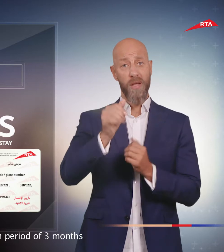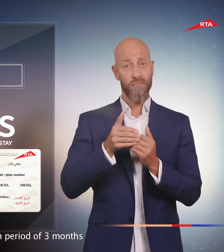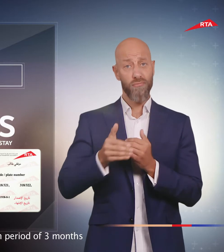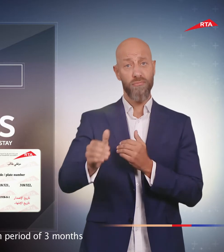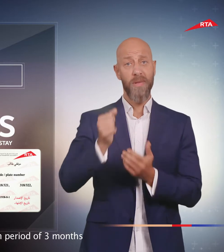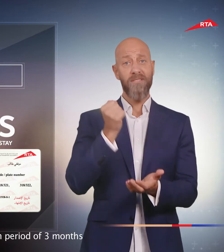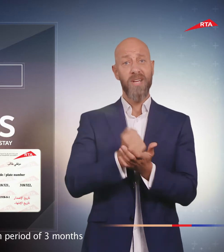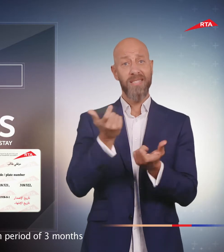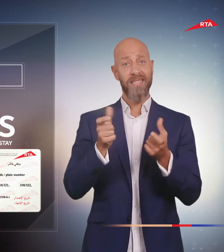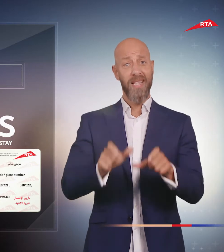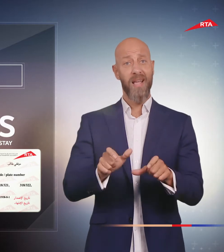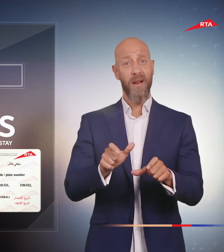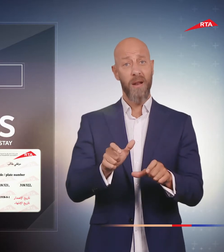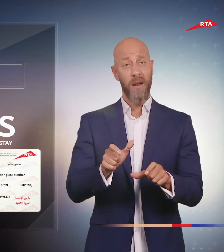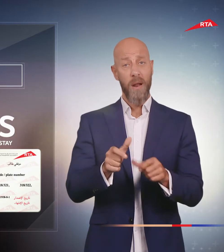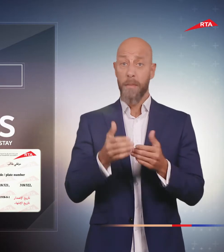3 months.